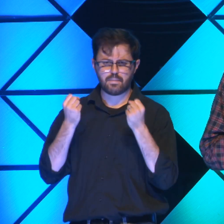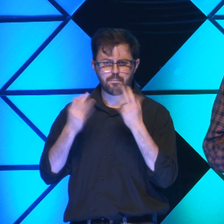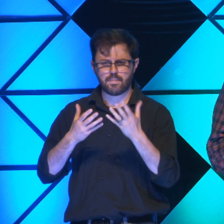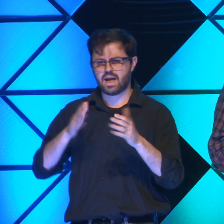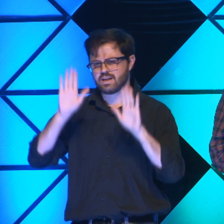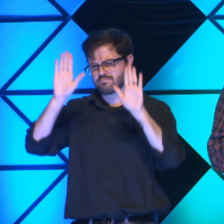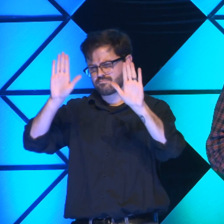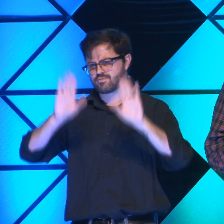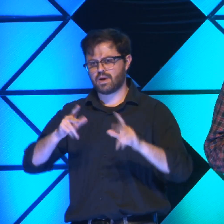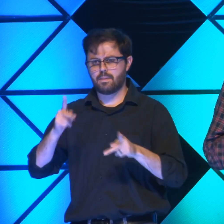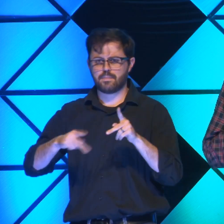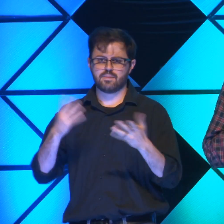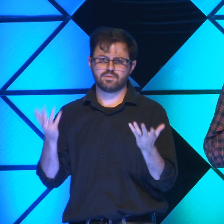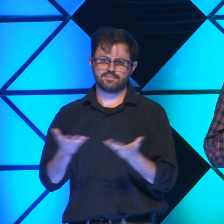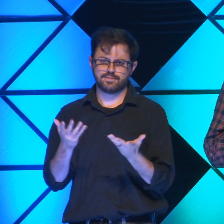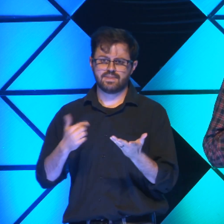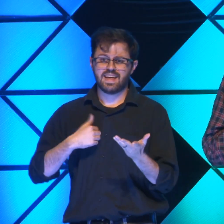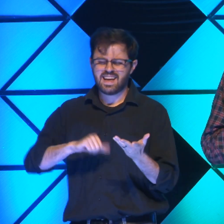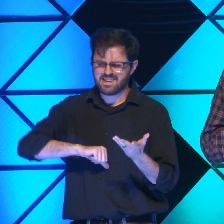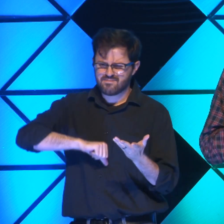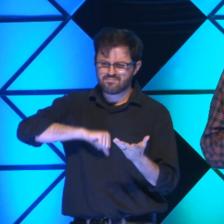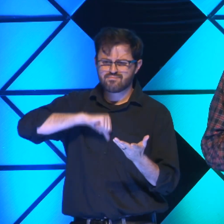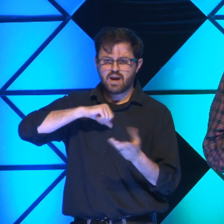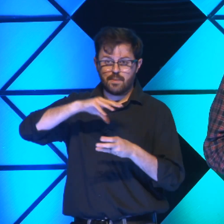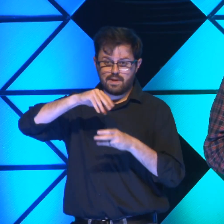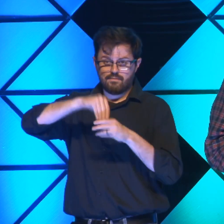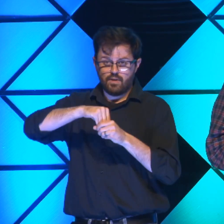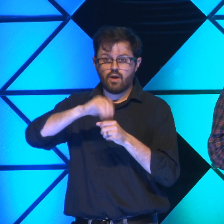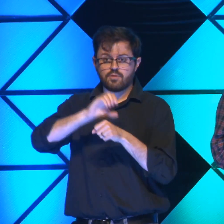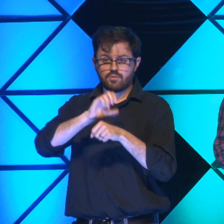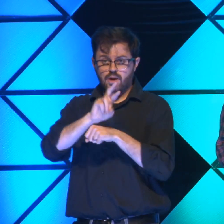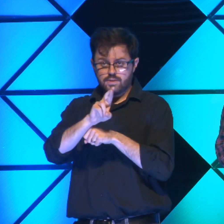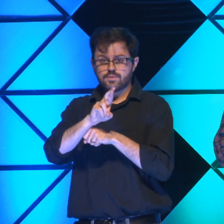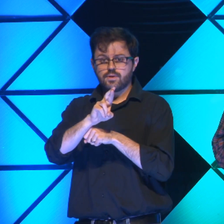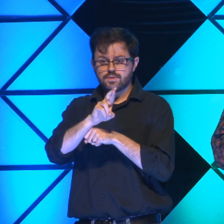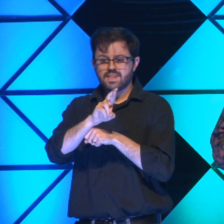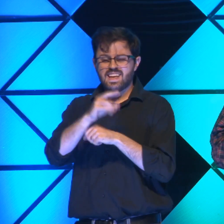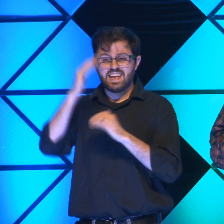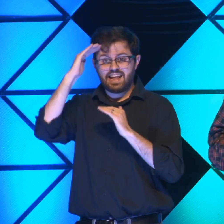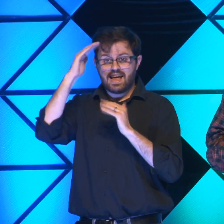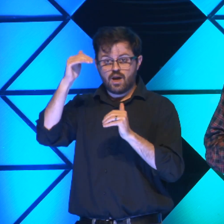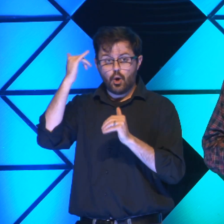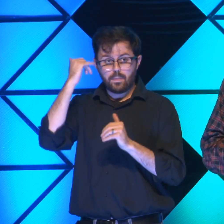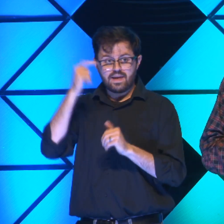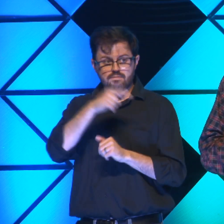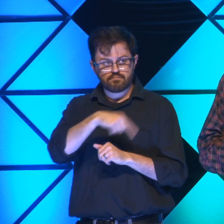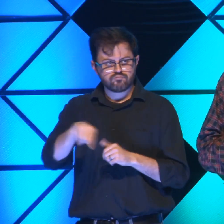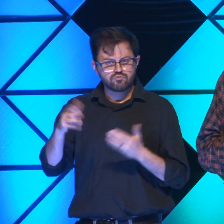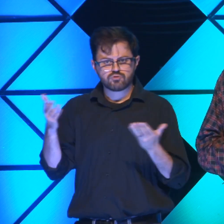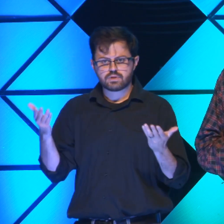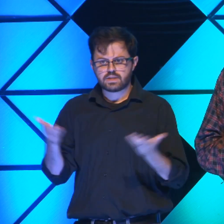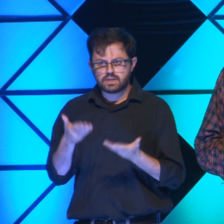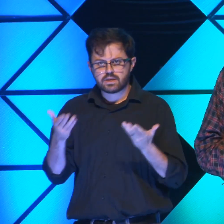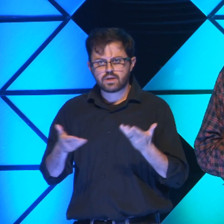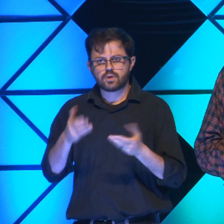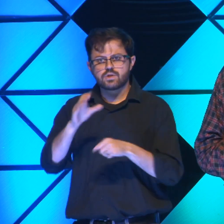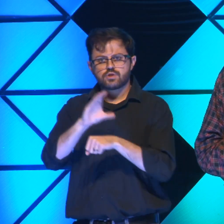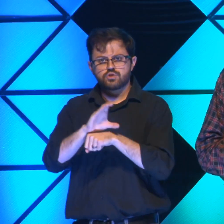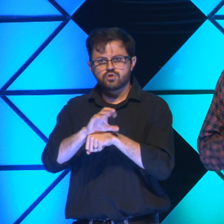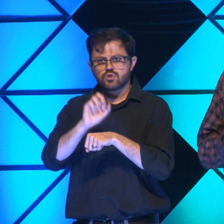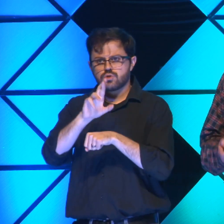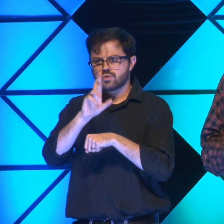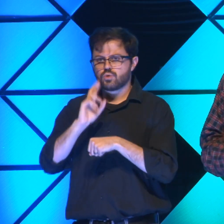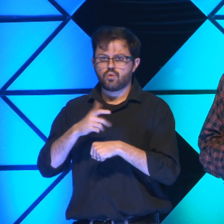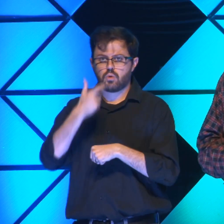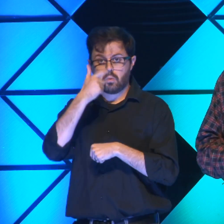I am proud to be a part of Crossroads, and I hope that those of you that are here in the crowd, that those of you online watching